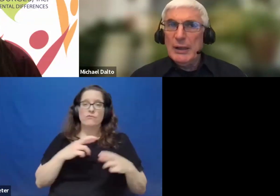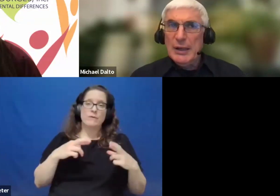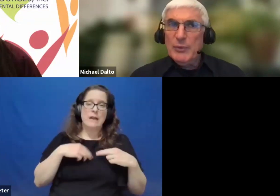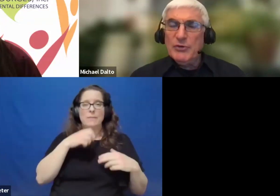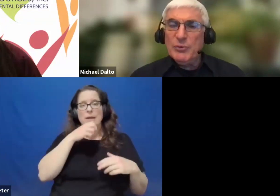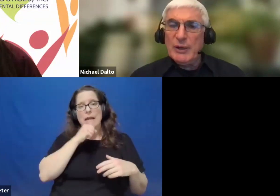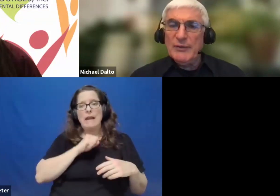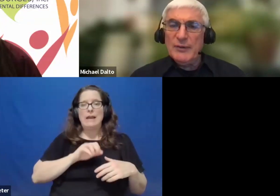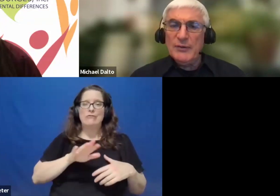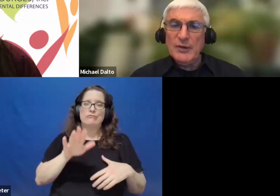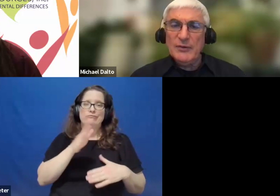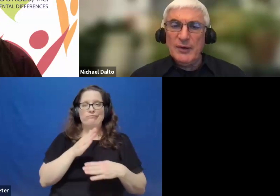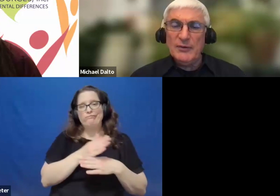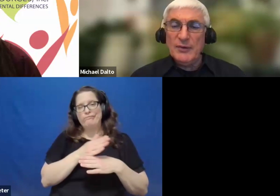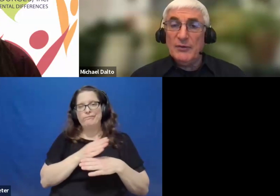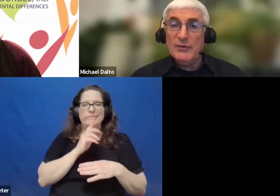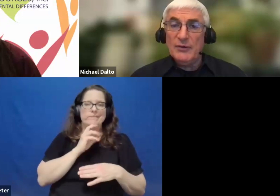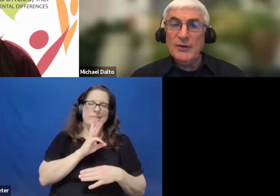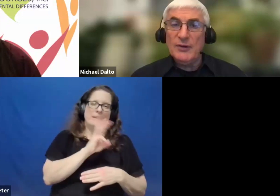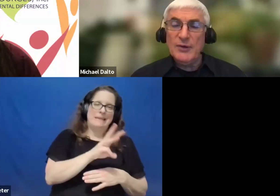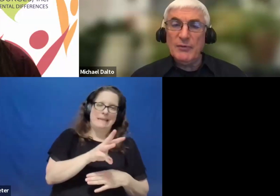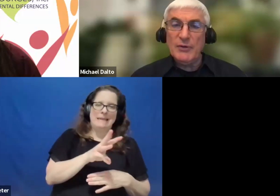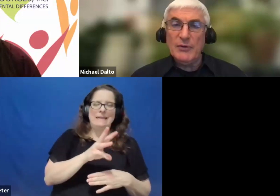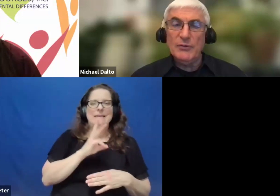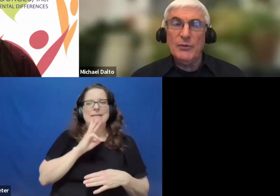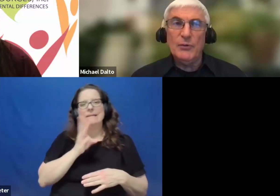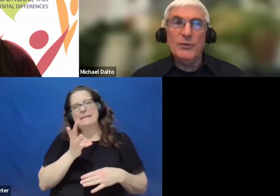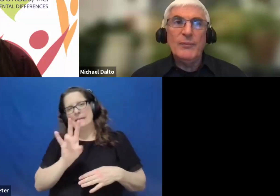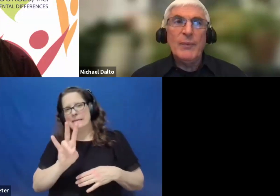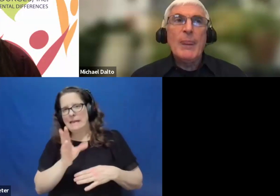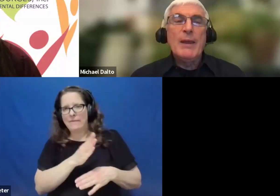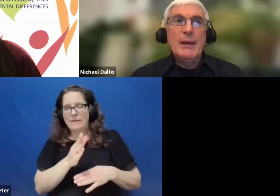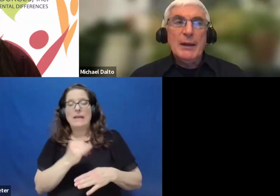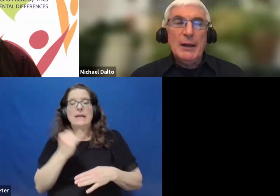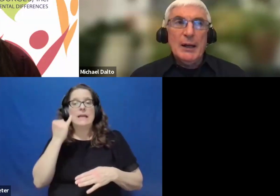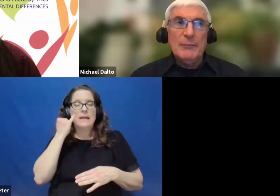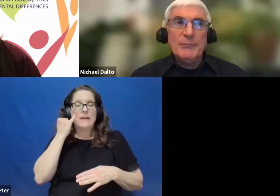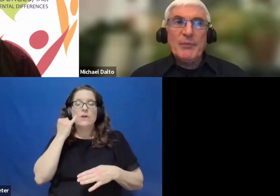somewhere between 66 and 67 years old,